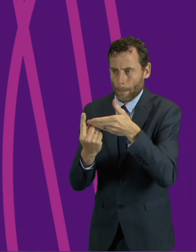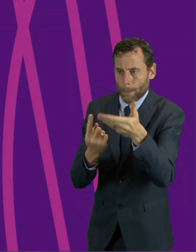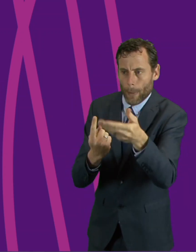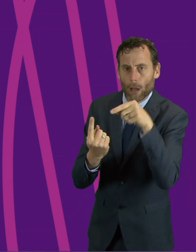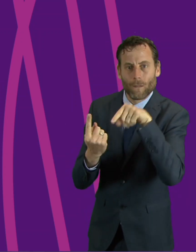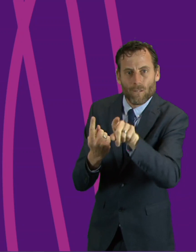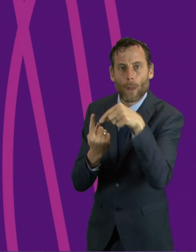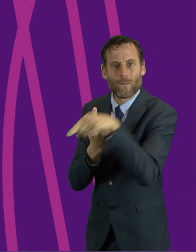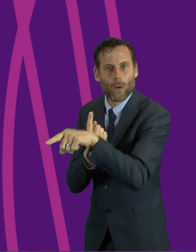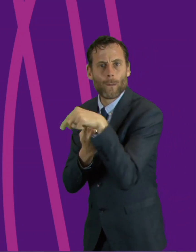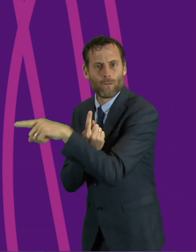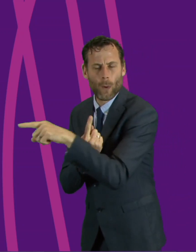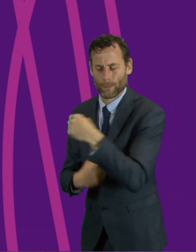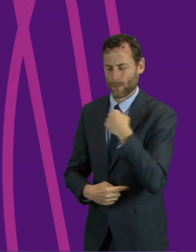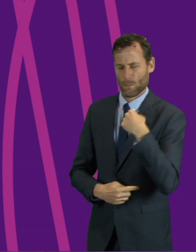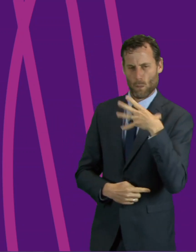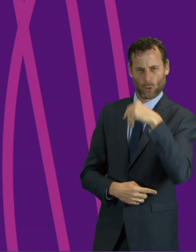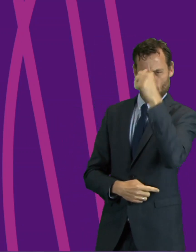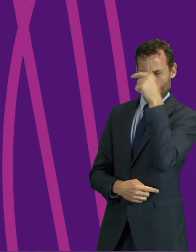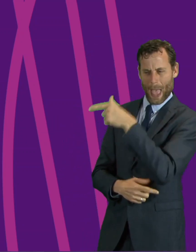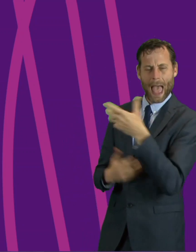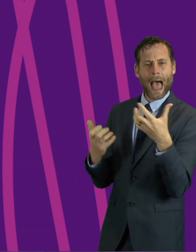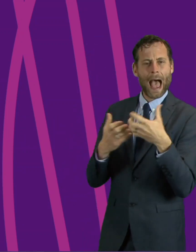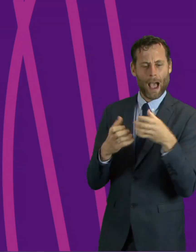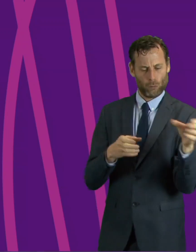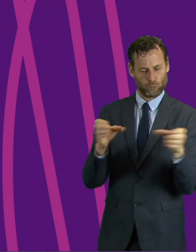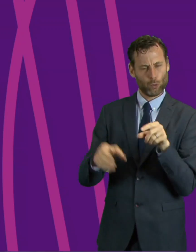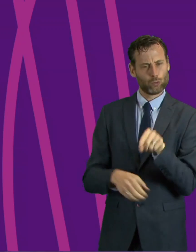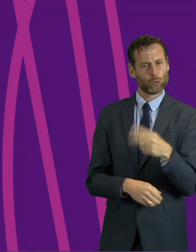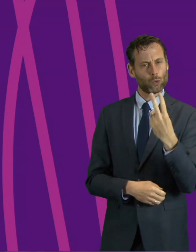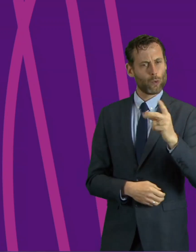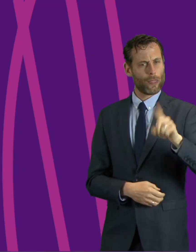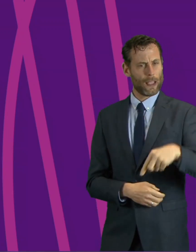be recruited and trained, and will she give this Parliament